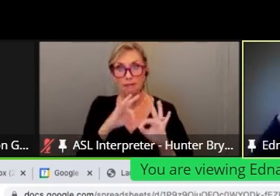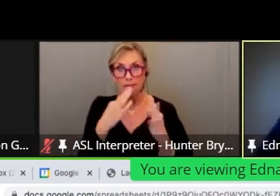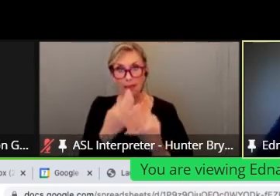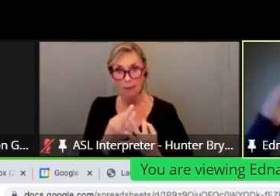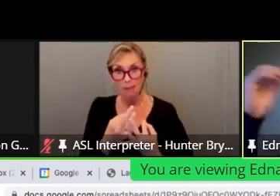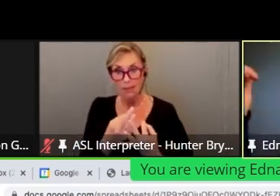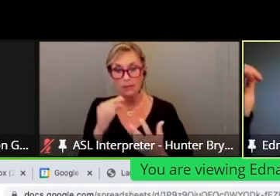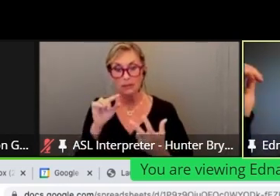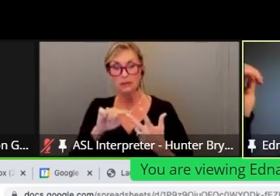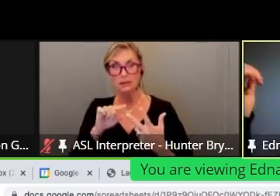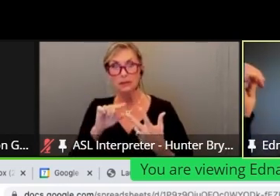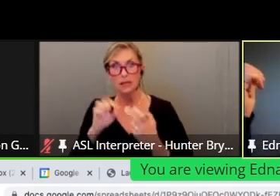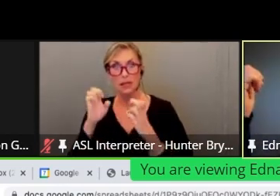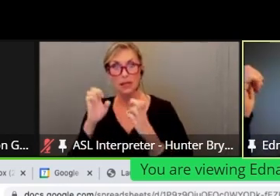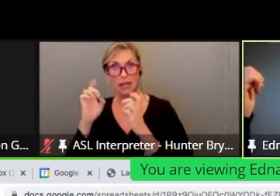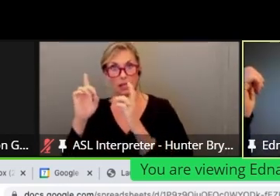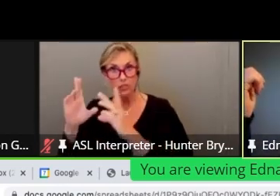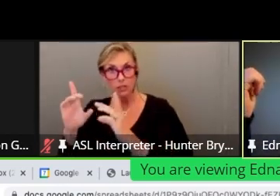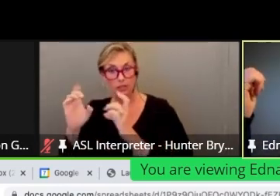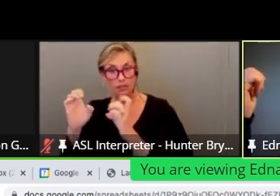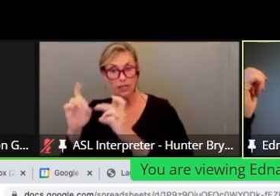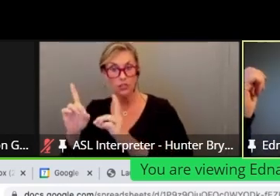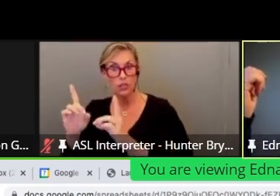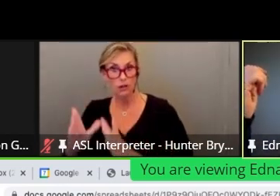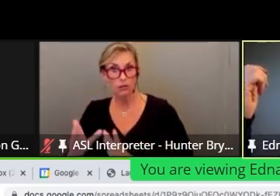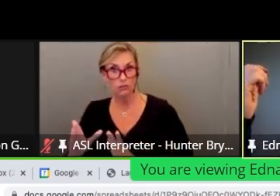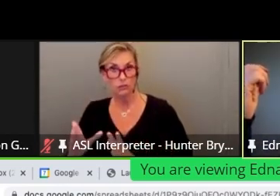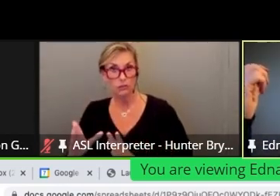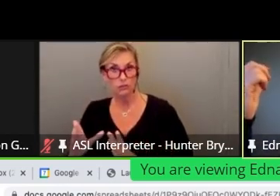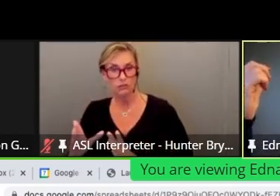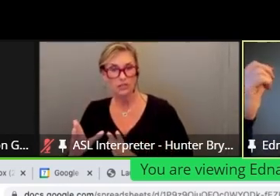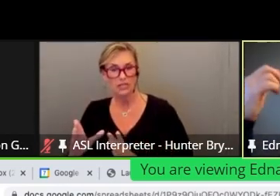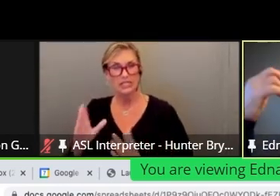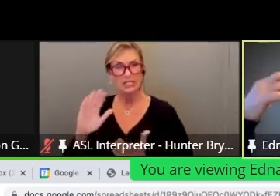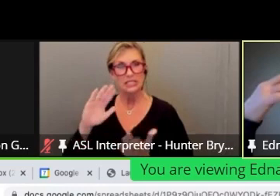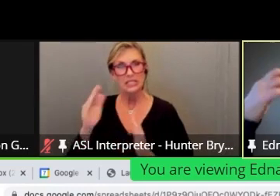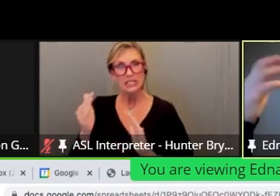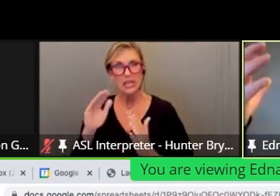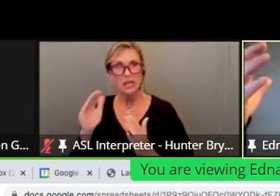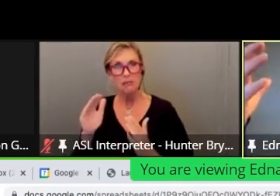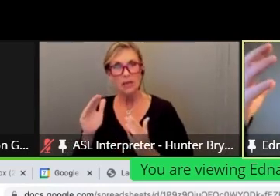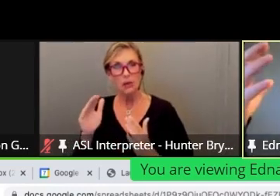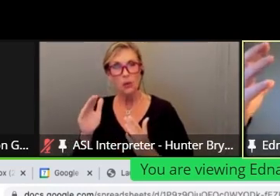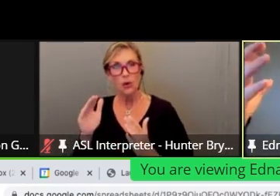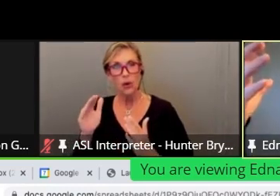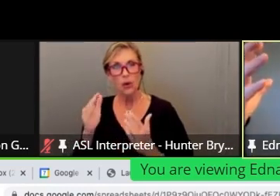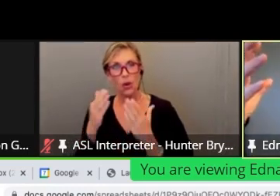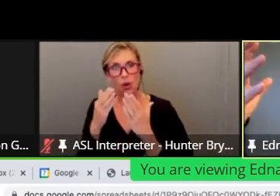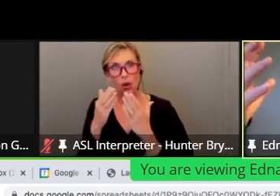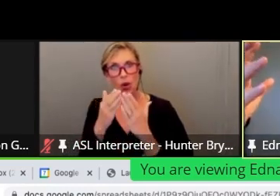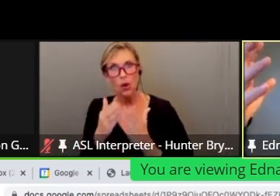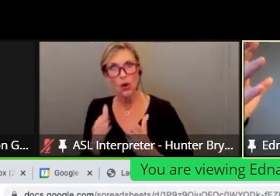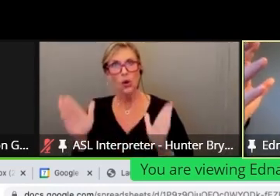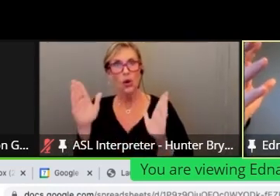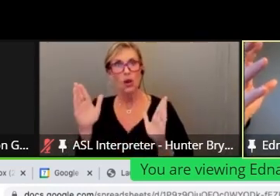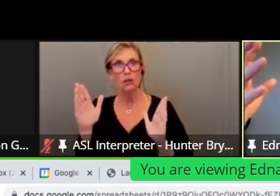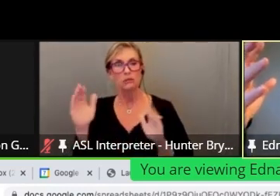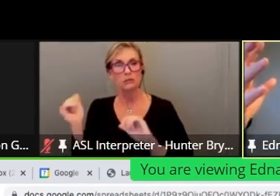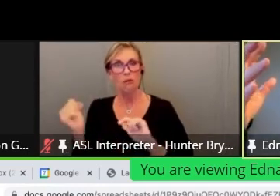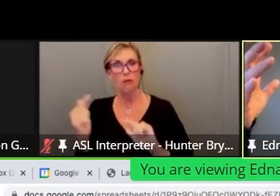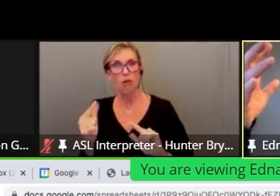were across all of those committees, or that they should be on the top of the minds of all of the